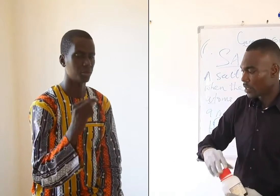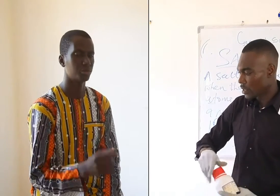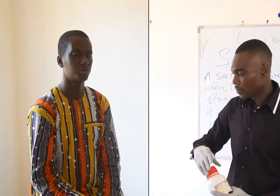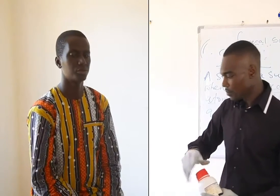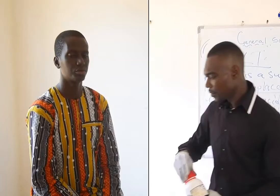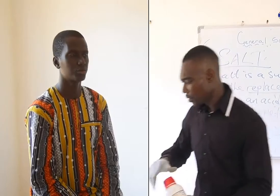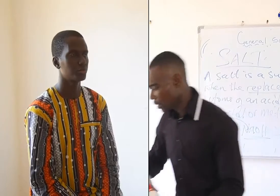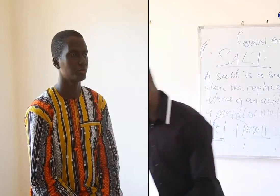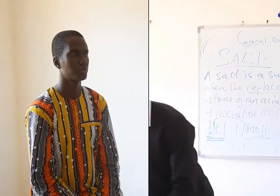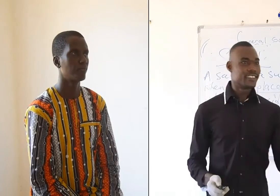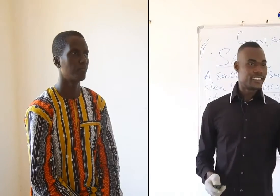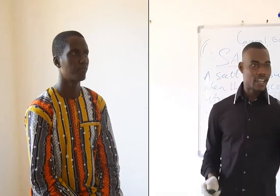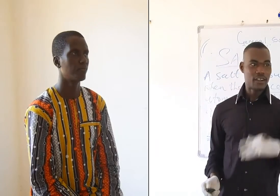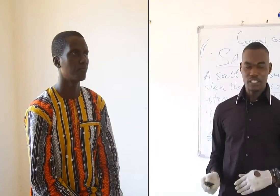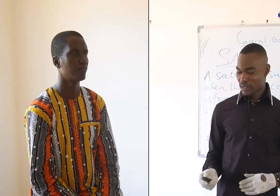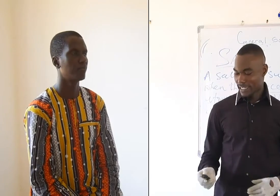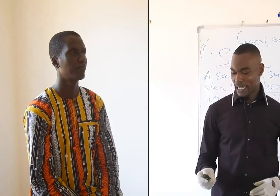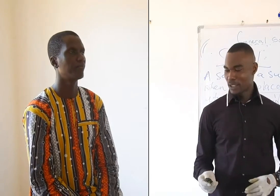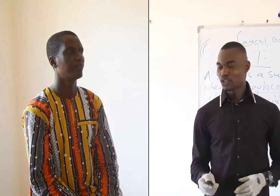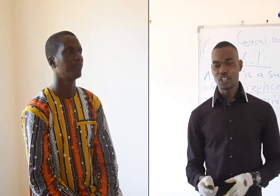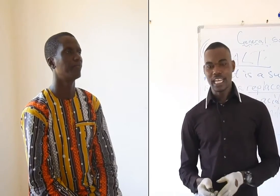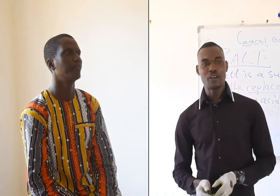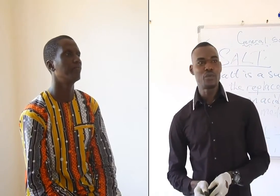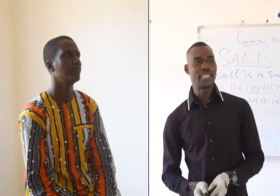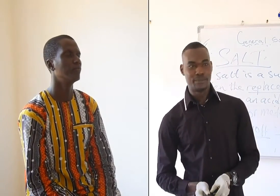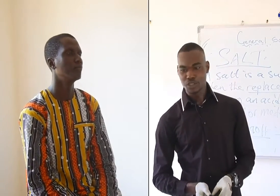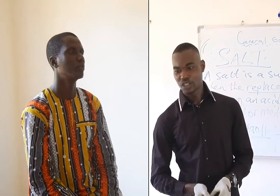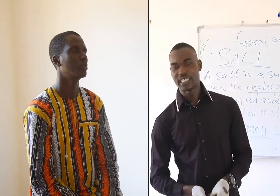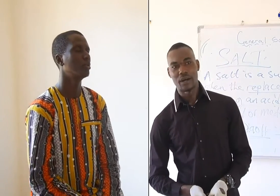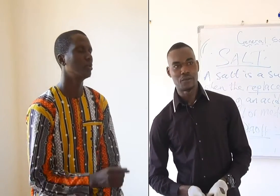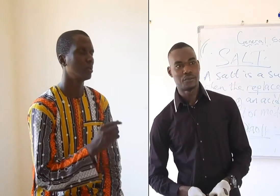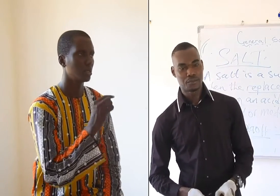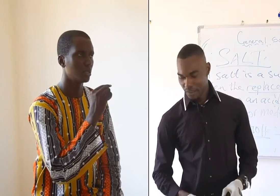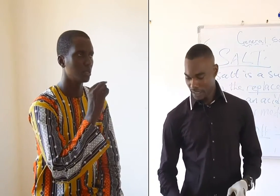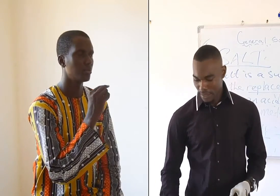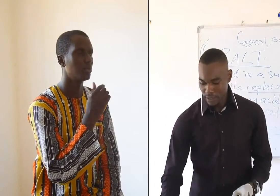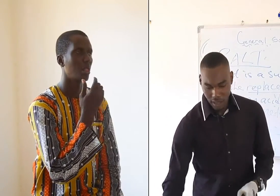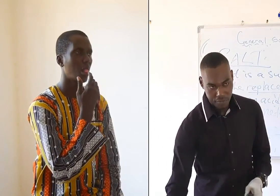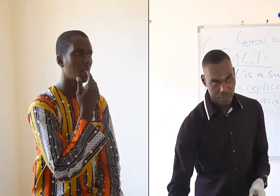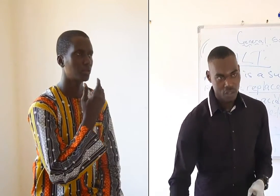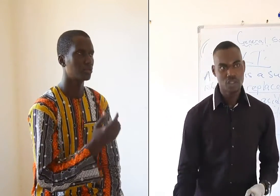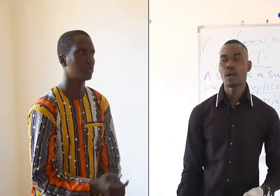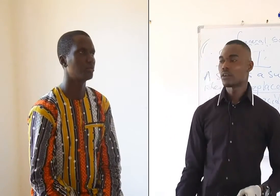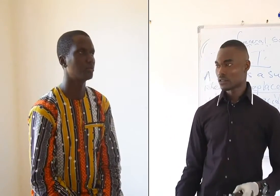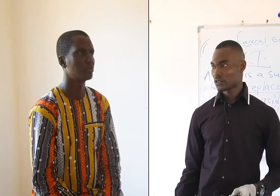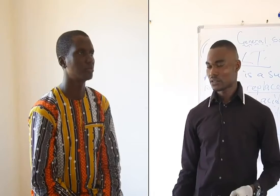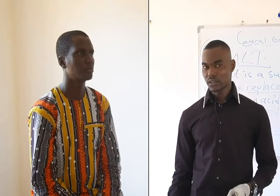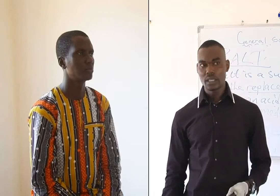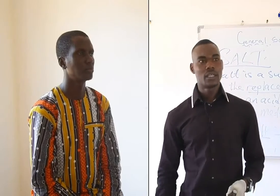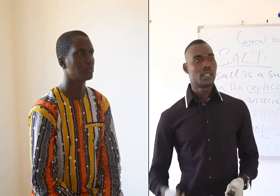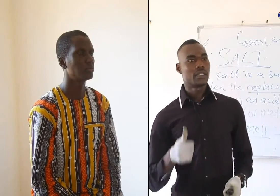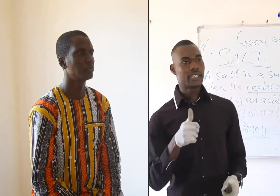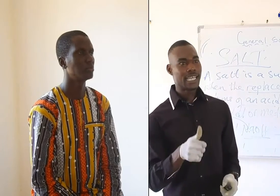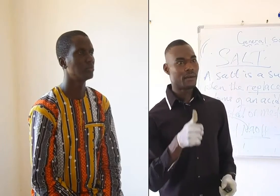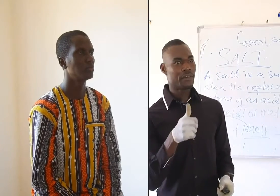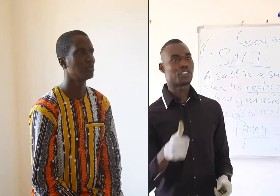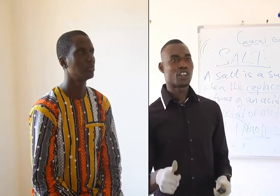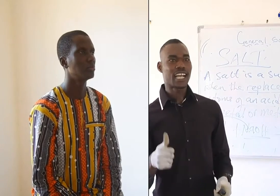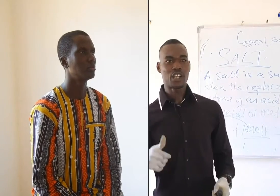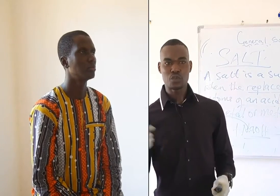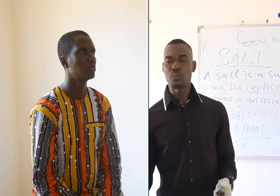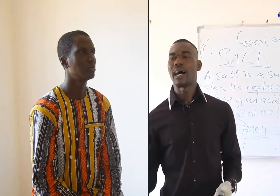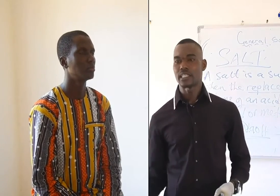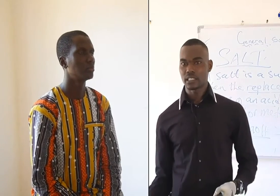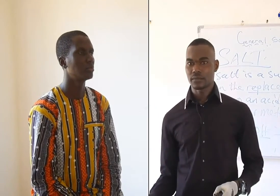salt, please. All right. Now let's look at naming salts. How do we name salts now? Naming of salts. The name of a